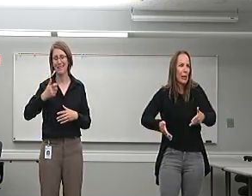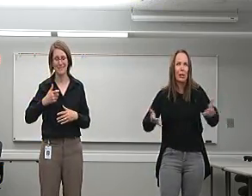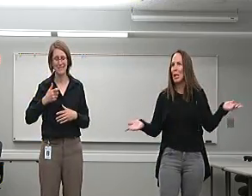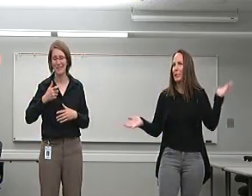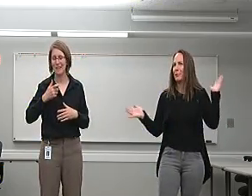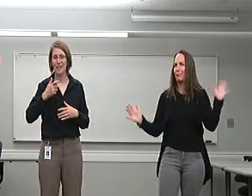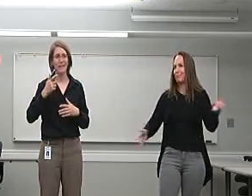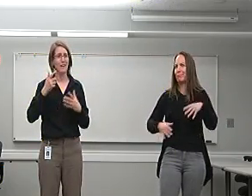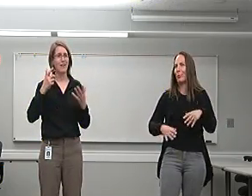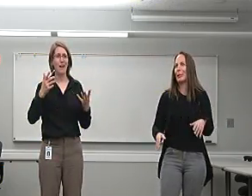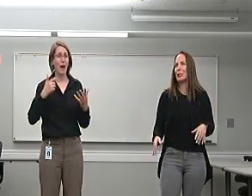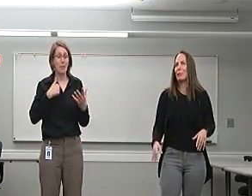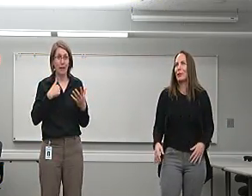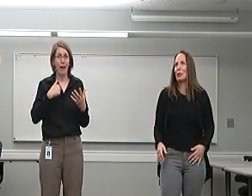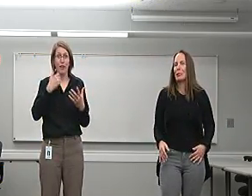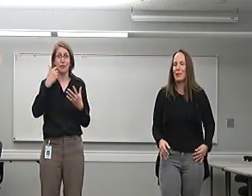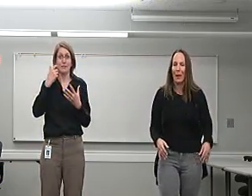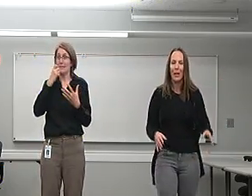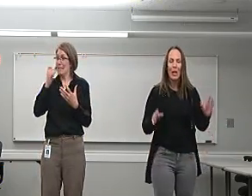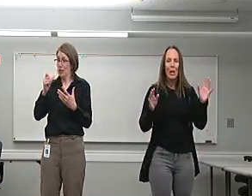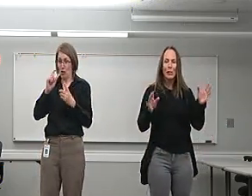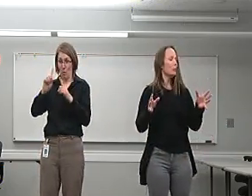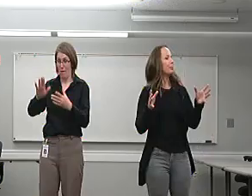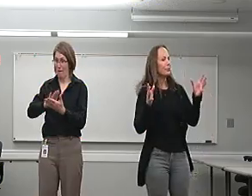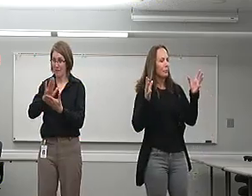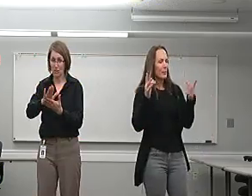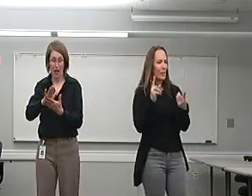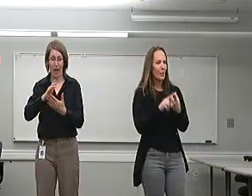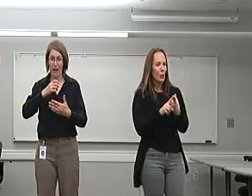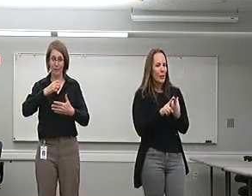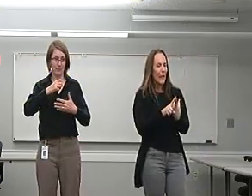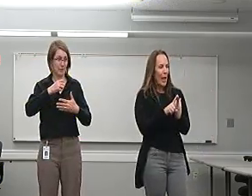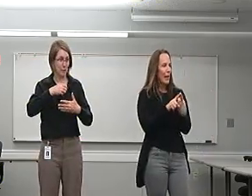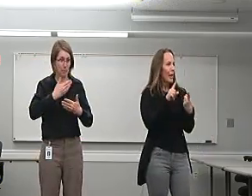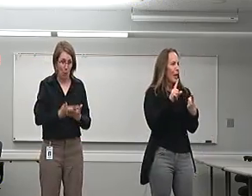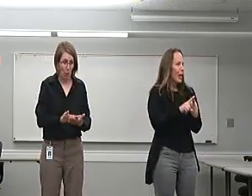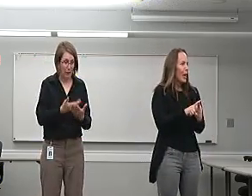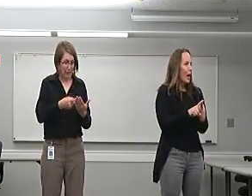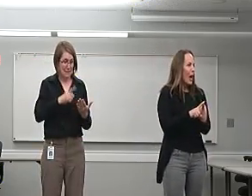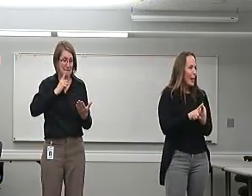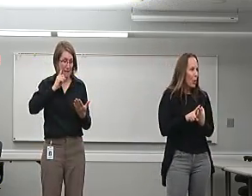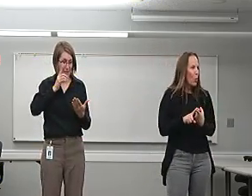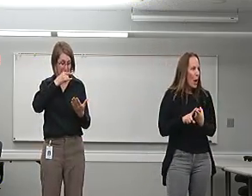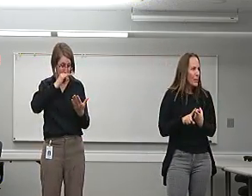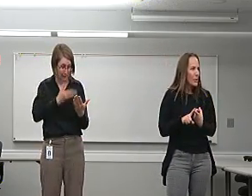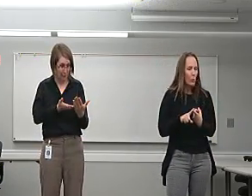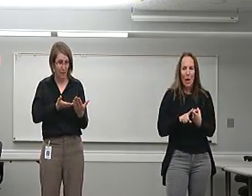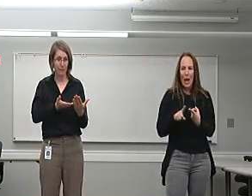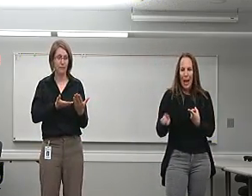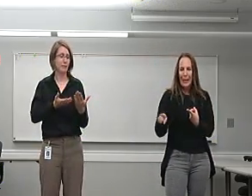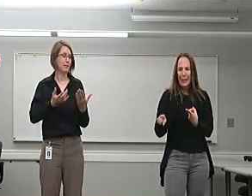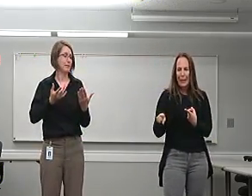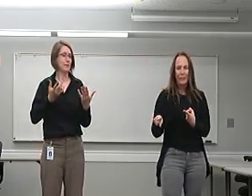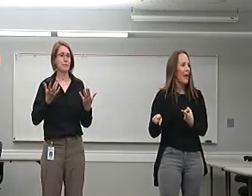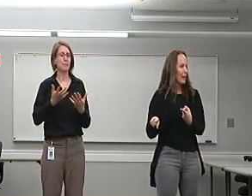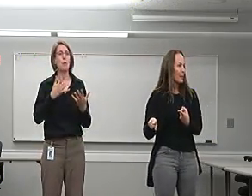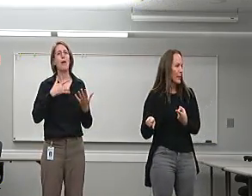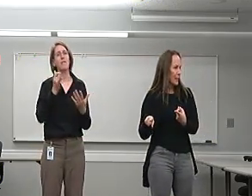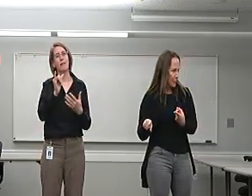We just figured stuff out. So looking at, I don't want to hide the fact that my kid is